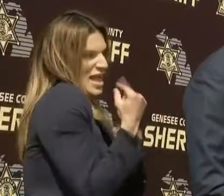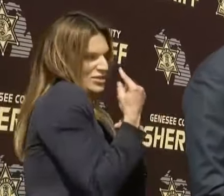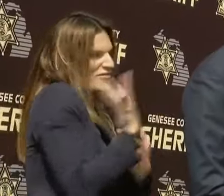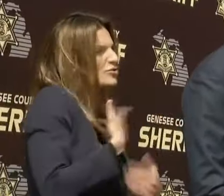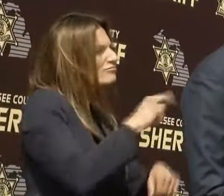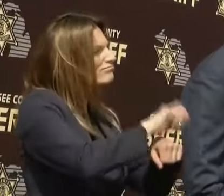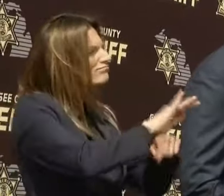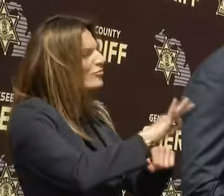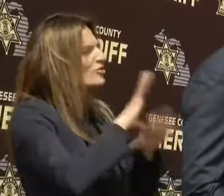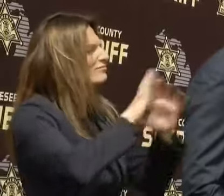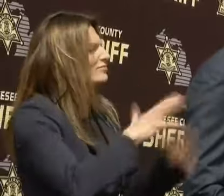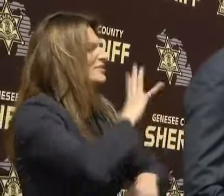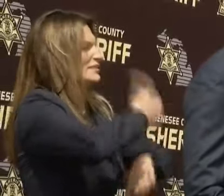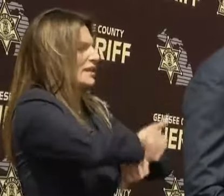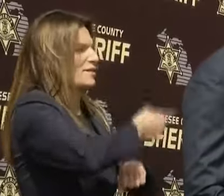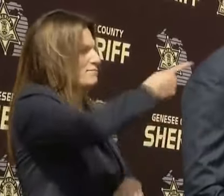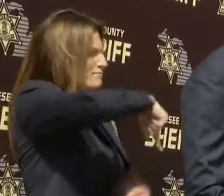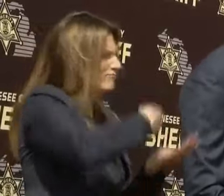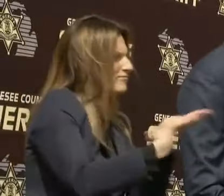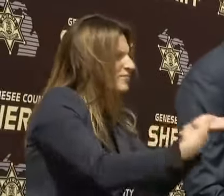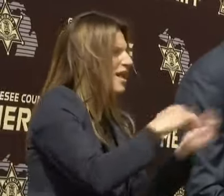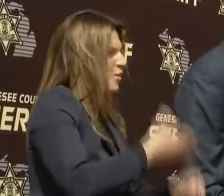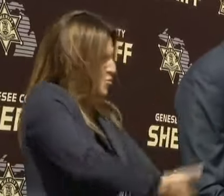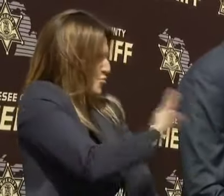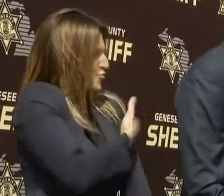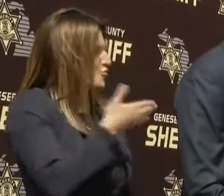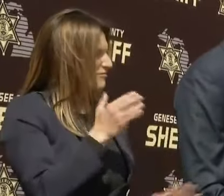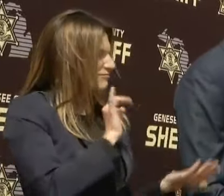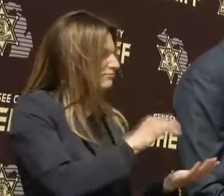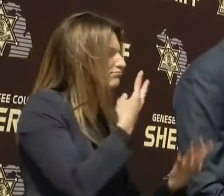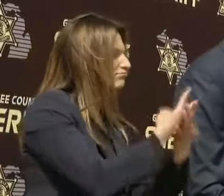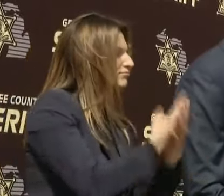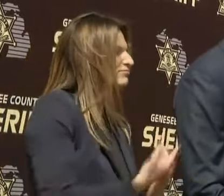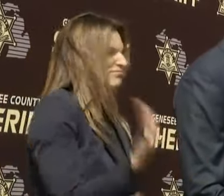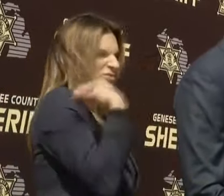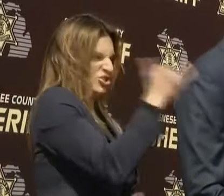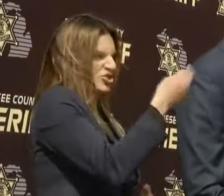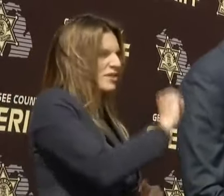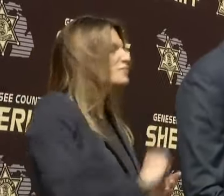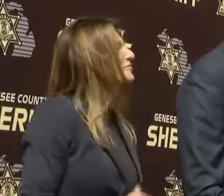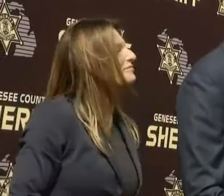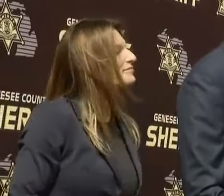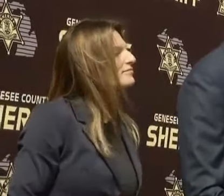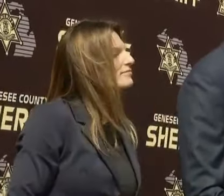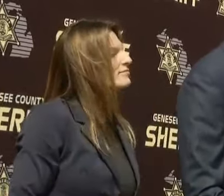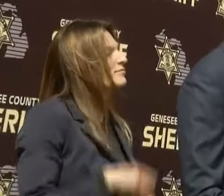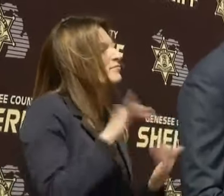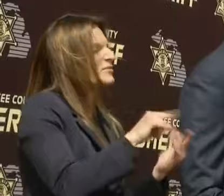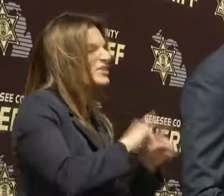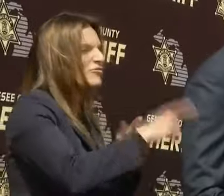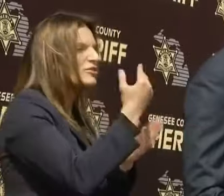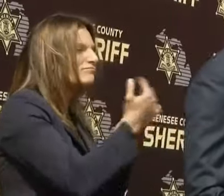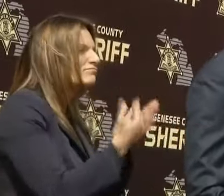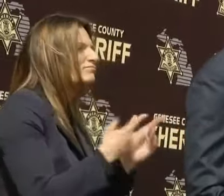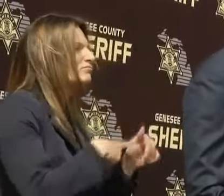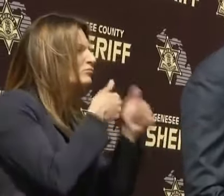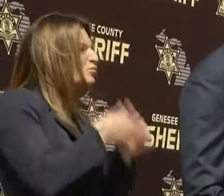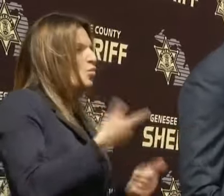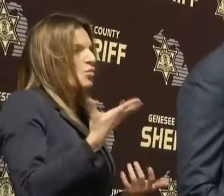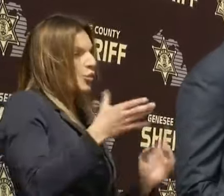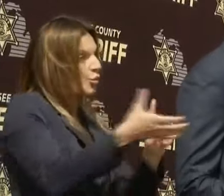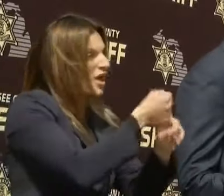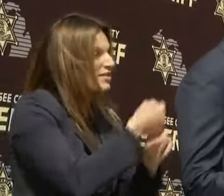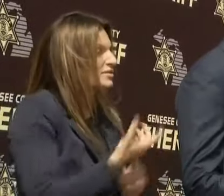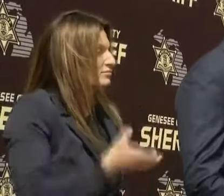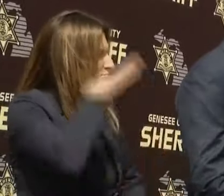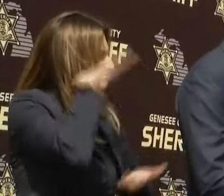made recommendations and we signed into the legislation the governor did in January. Laws that reform sentencing guidelines, laws that reduce arrests,